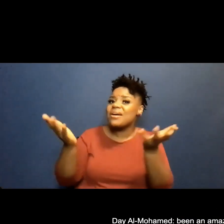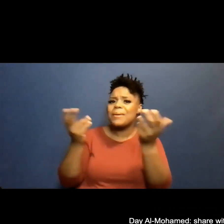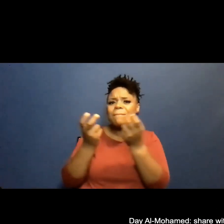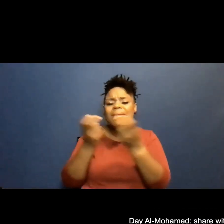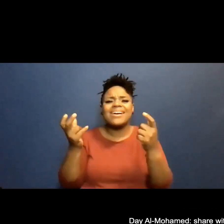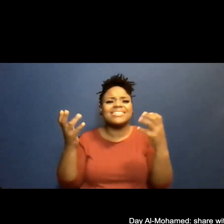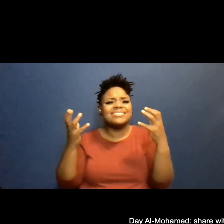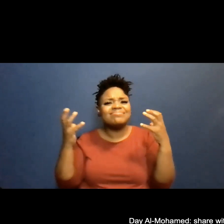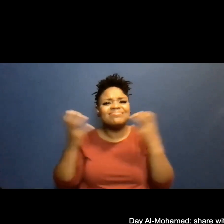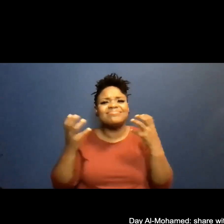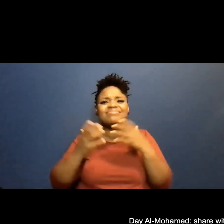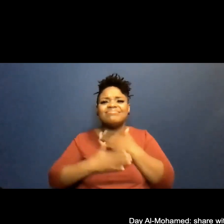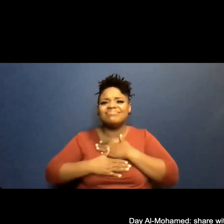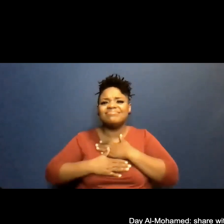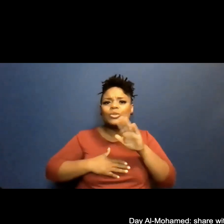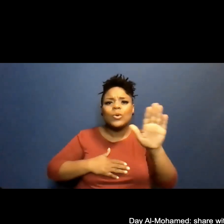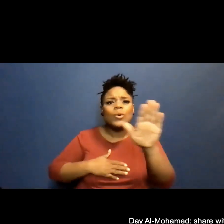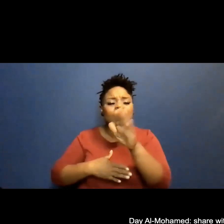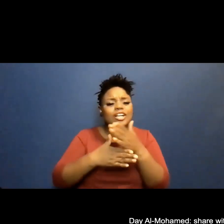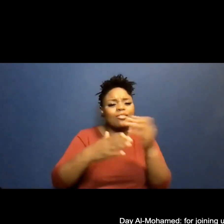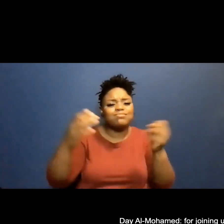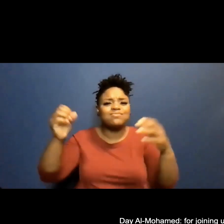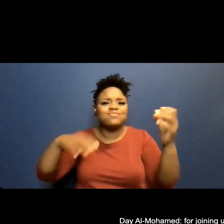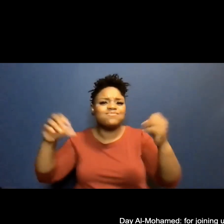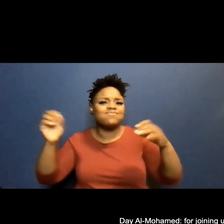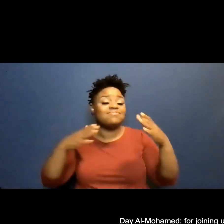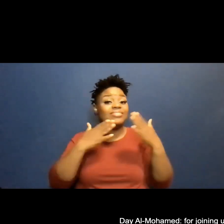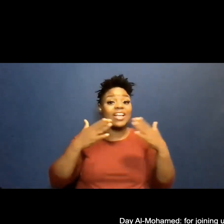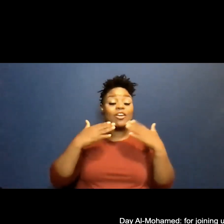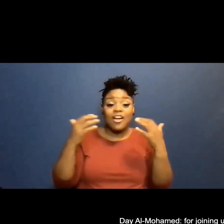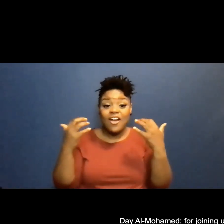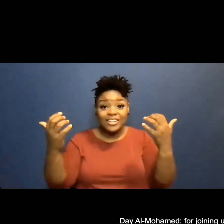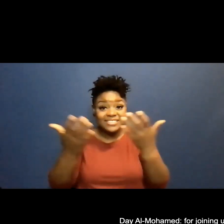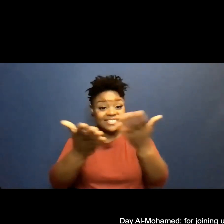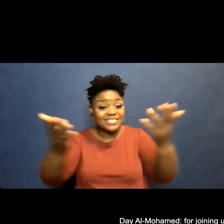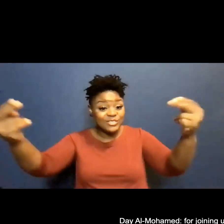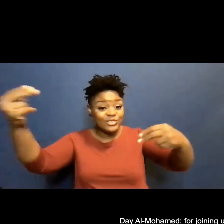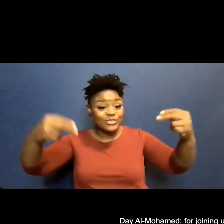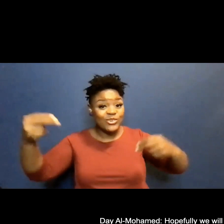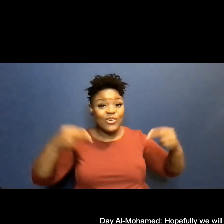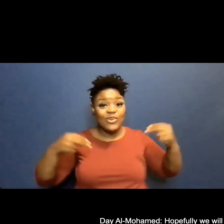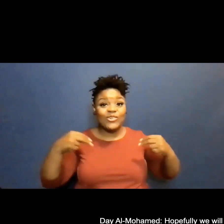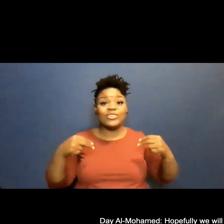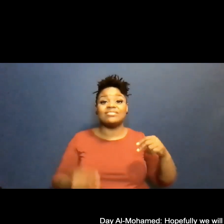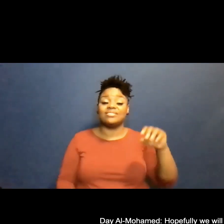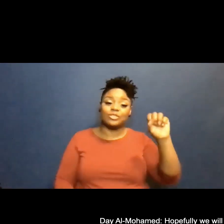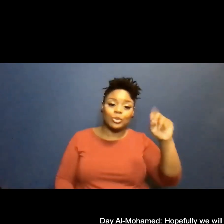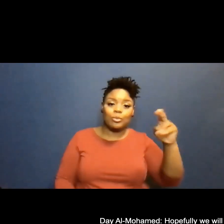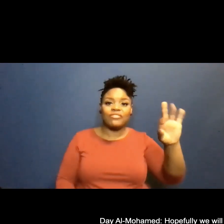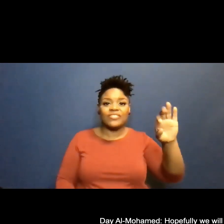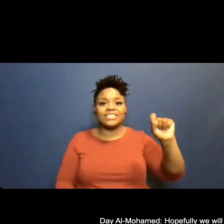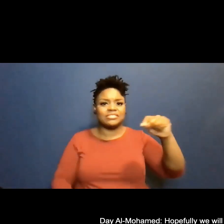you, all of you out there, for joining us as a part of Superfest and this panel. And hopefully we will see you tomorrow for another day of